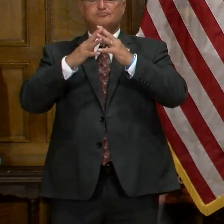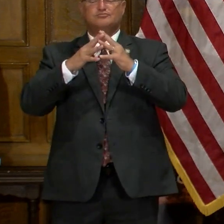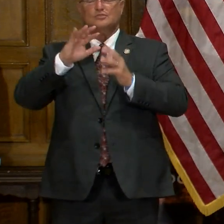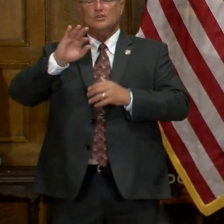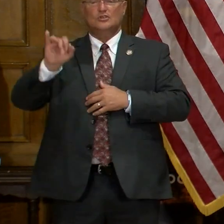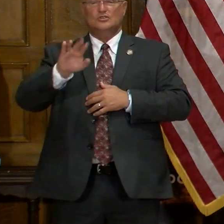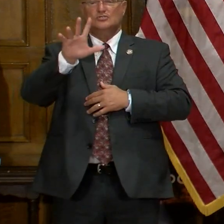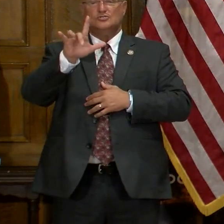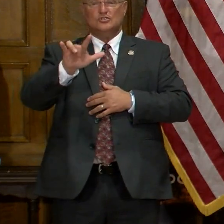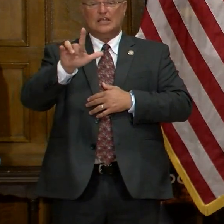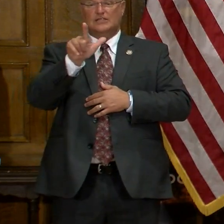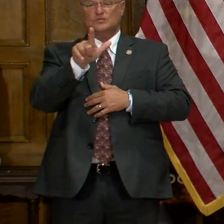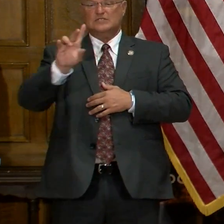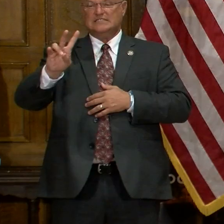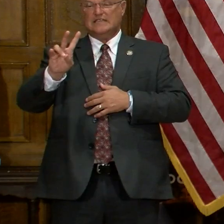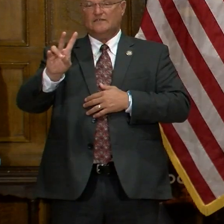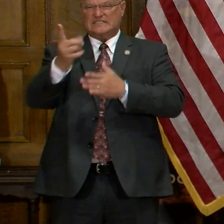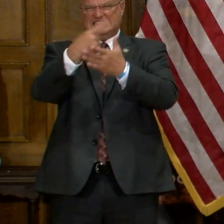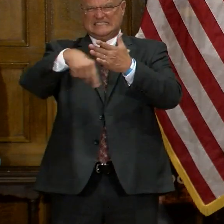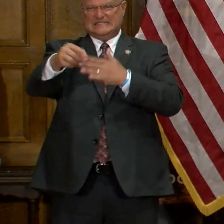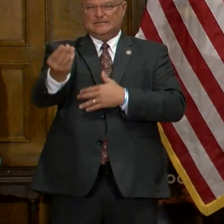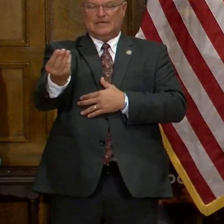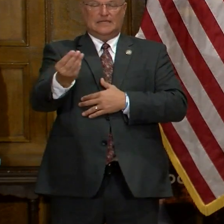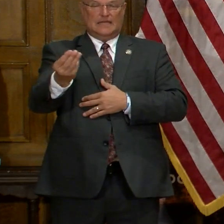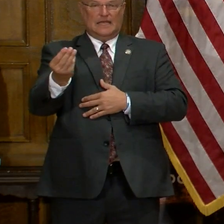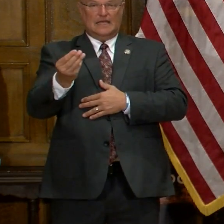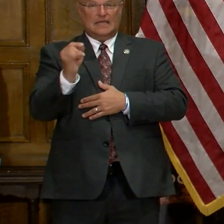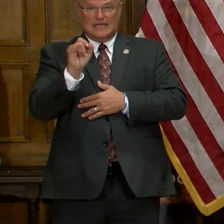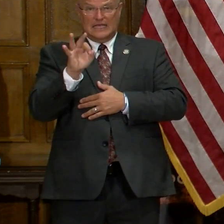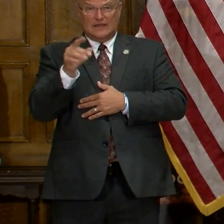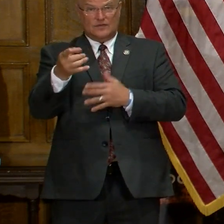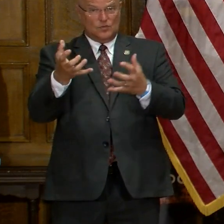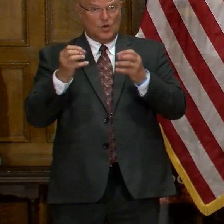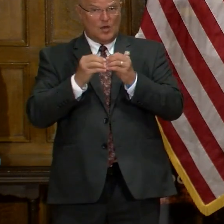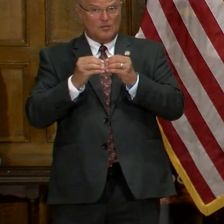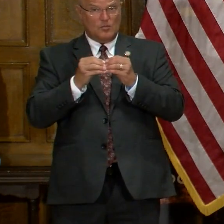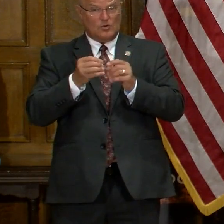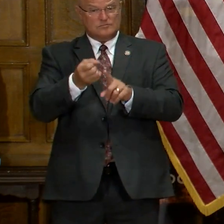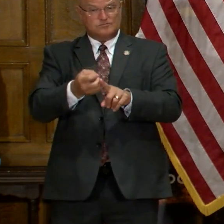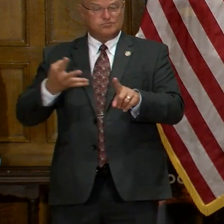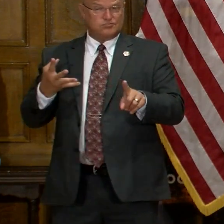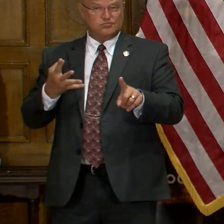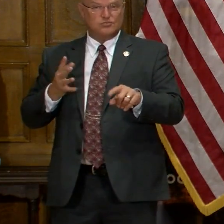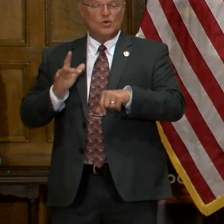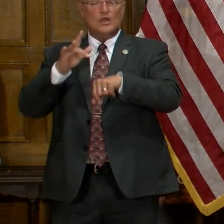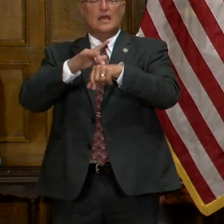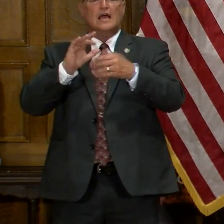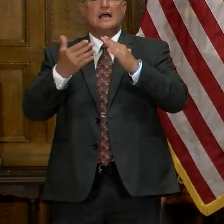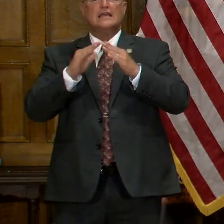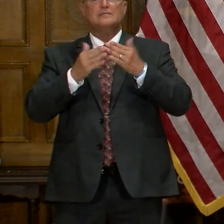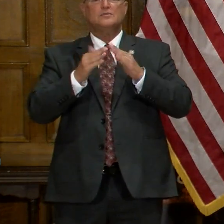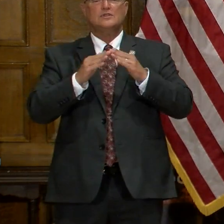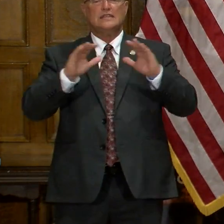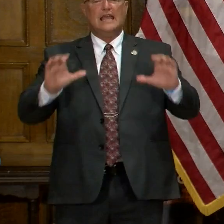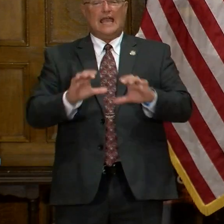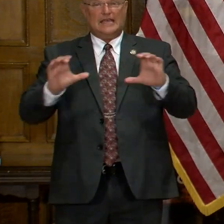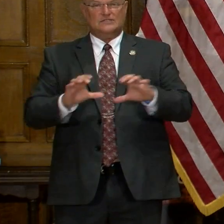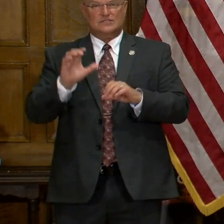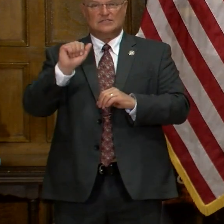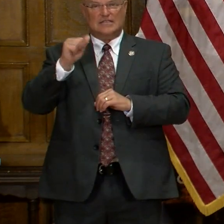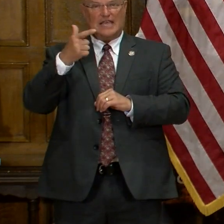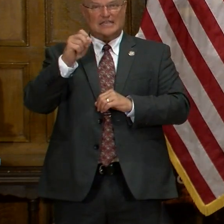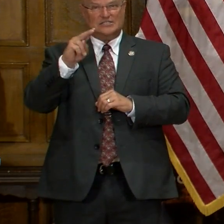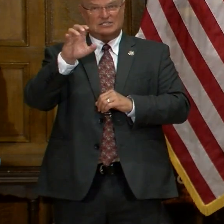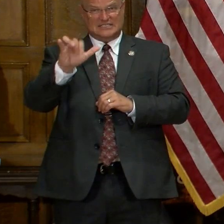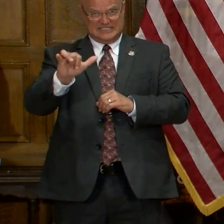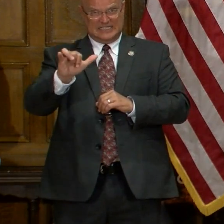July 27th, so that's a week from today. And if you want more details, reach out to your community action agency for